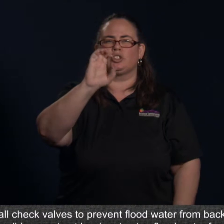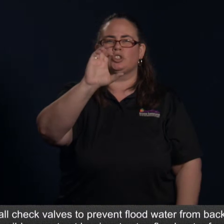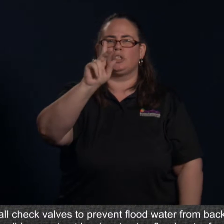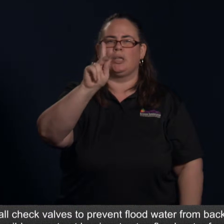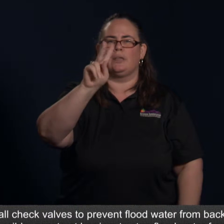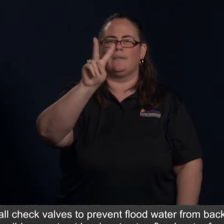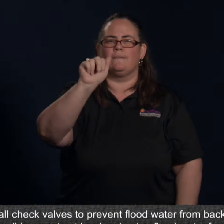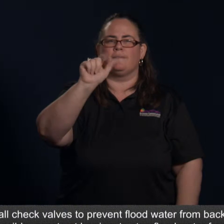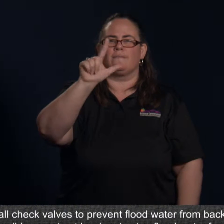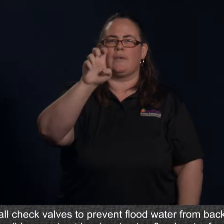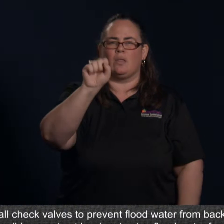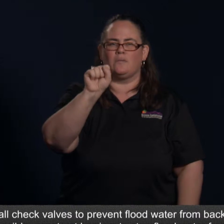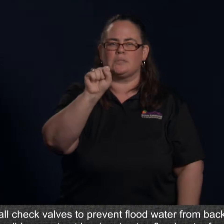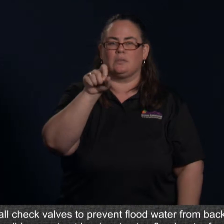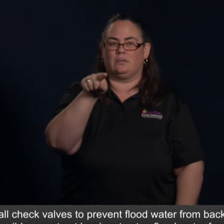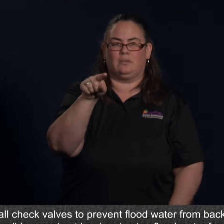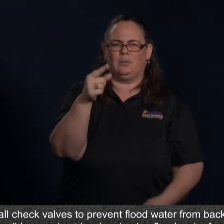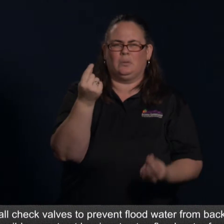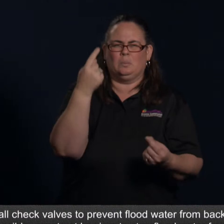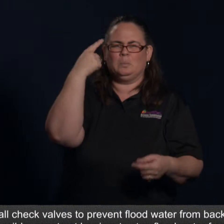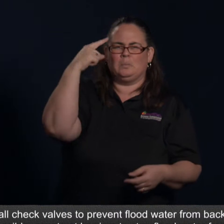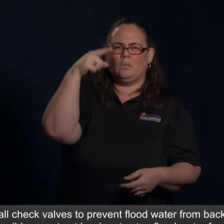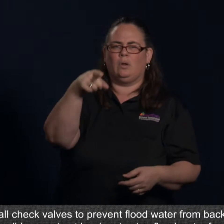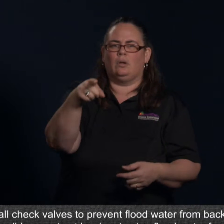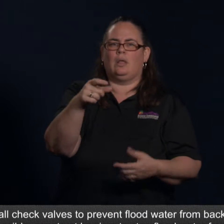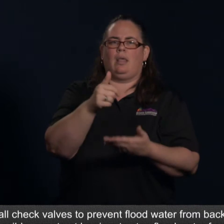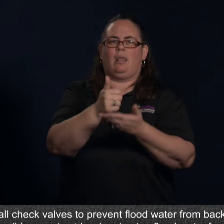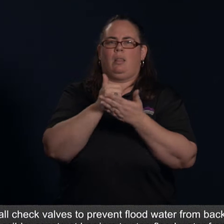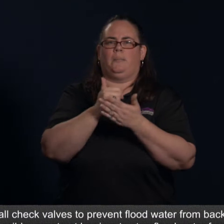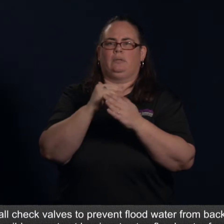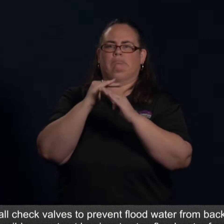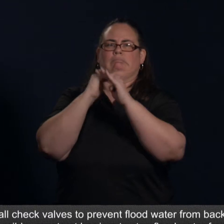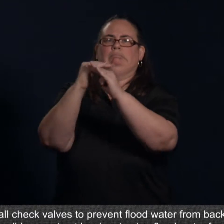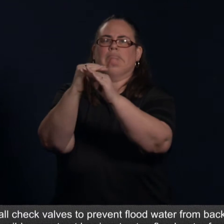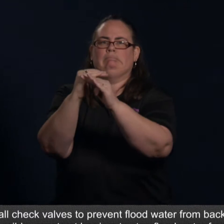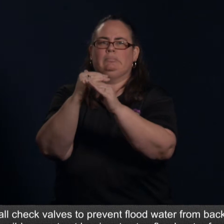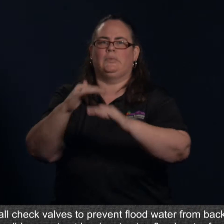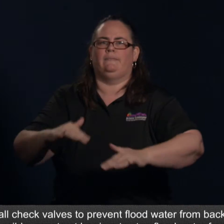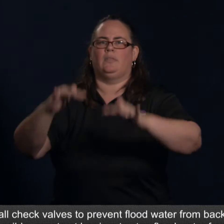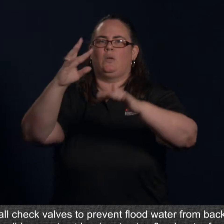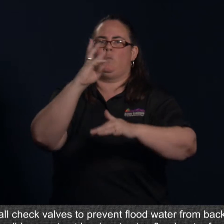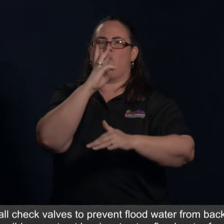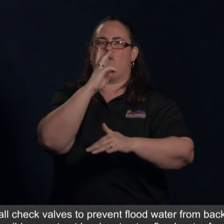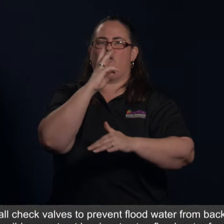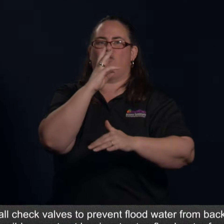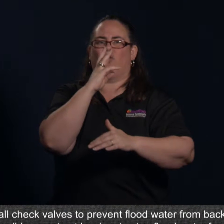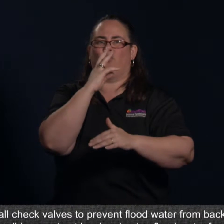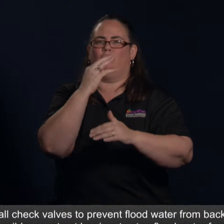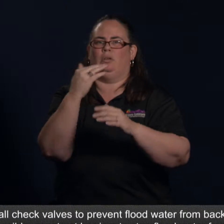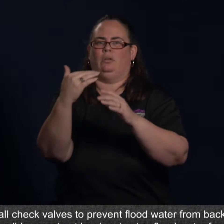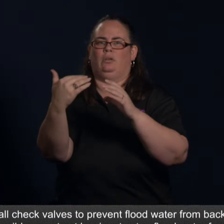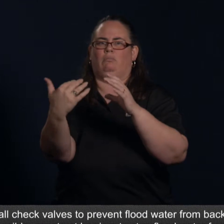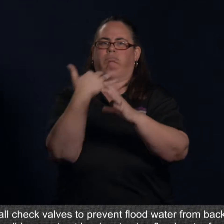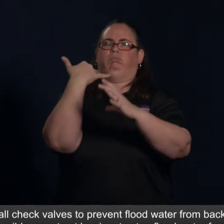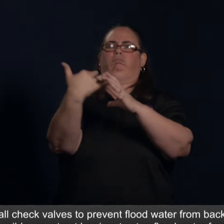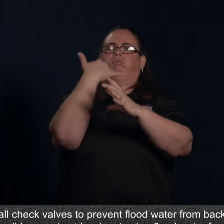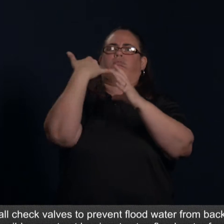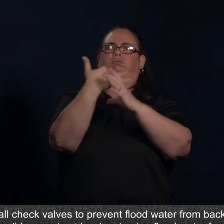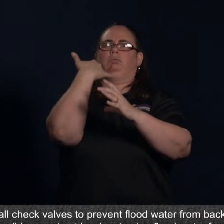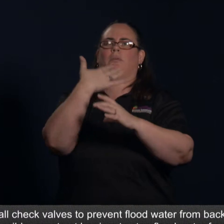Install check valves to prevent floodwater from backing up in the drains of your home.